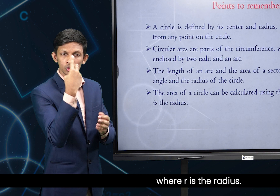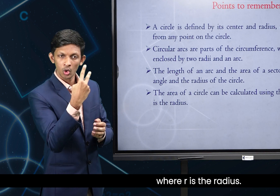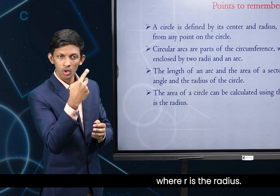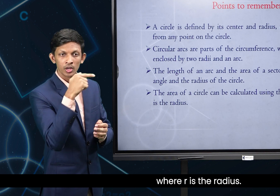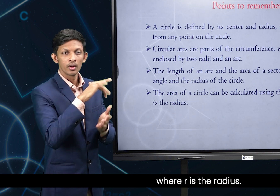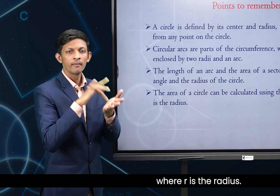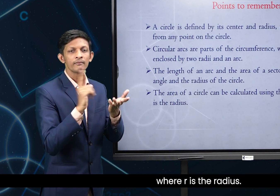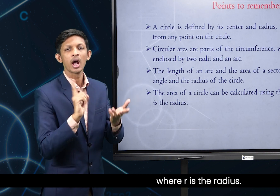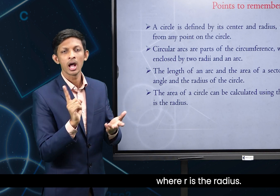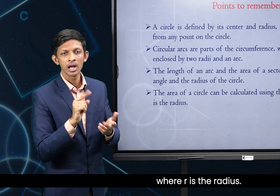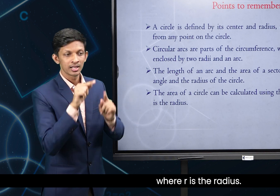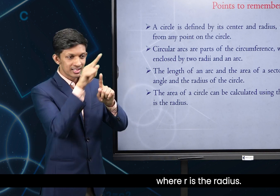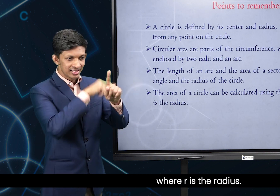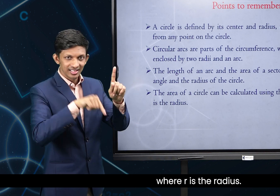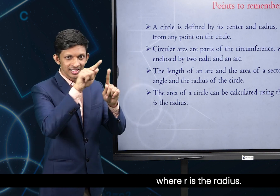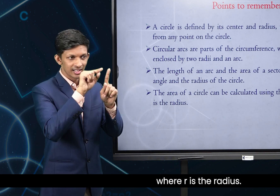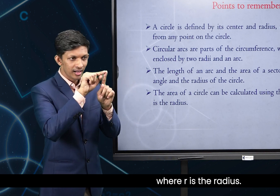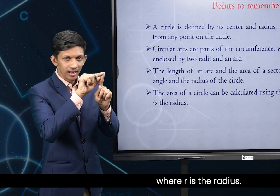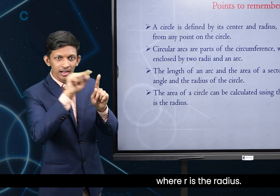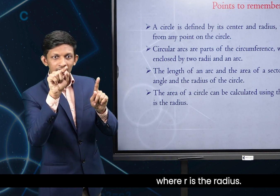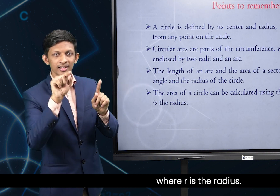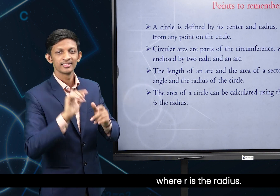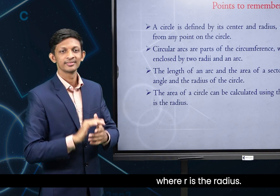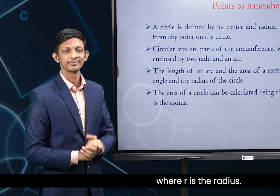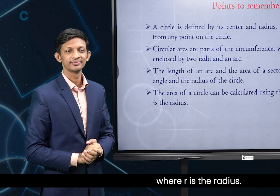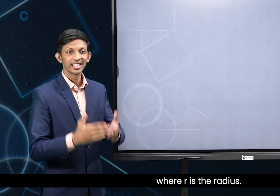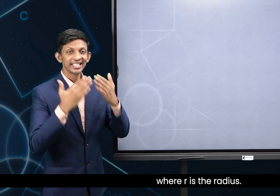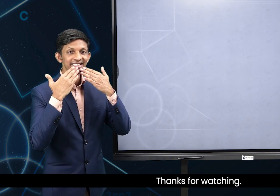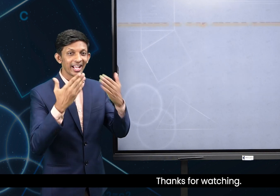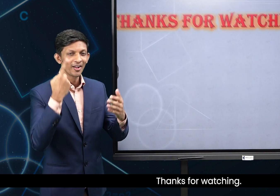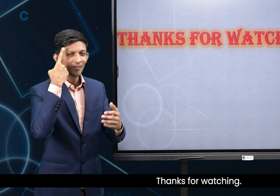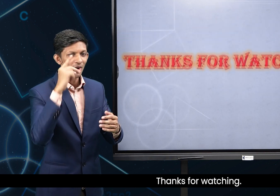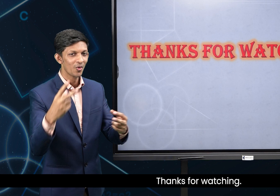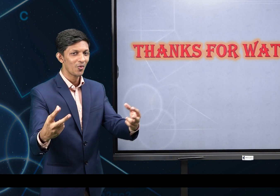radius. Thanks for watching.